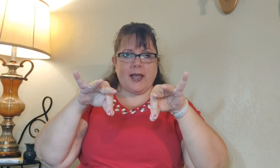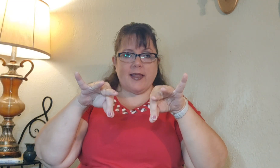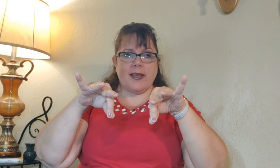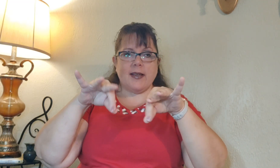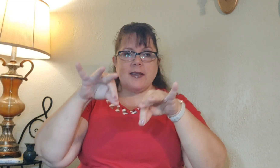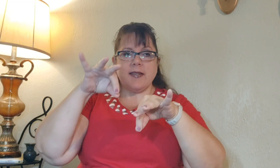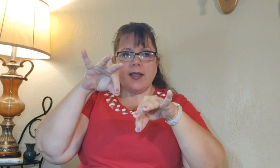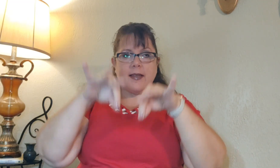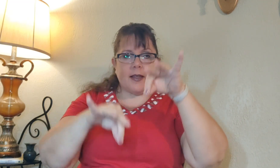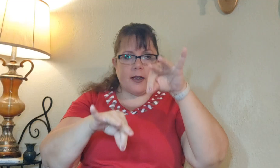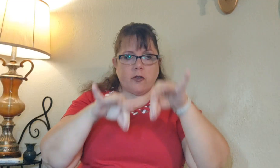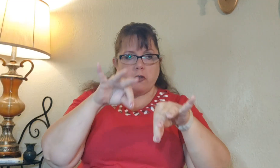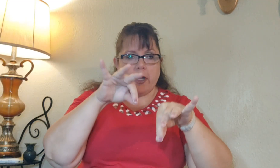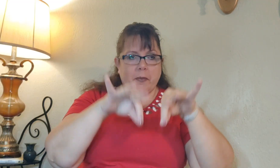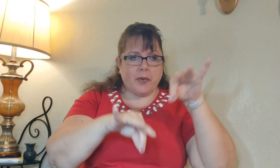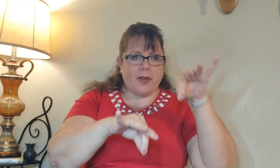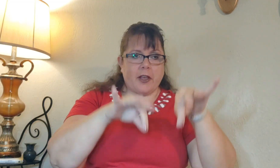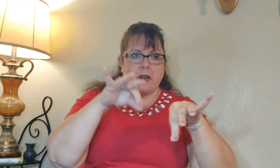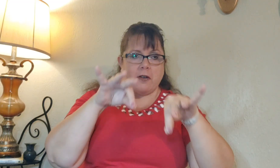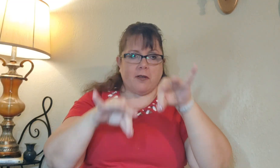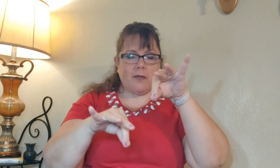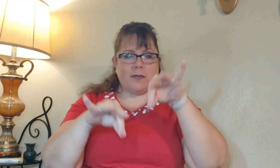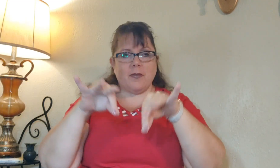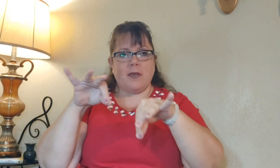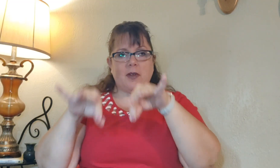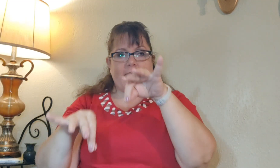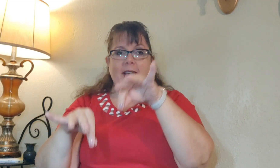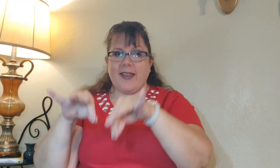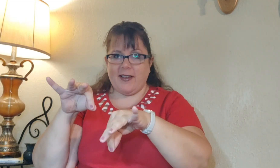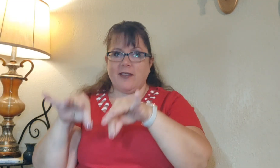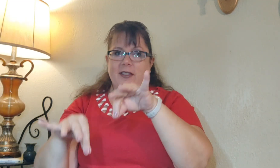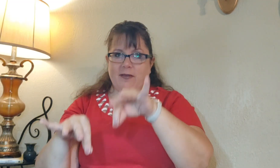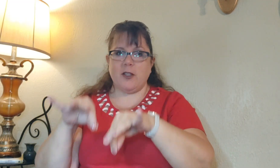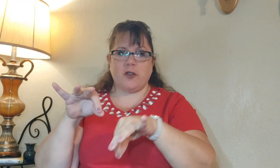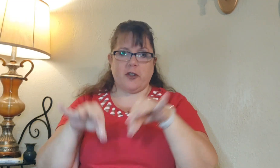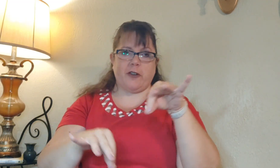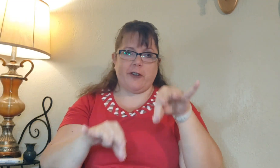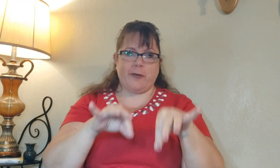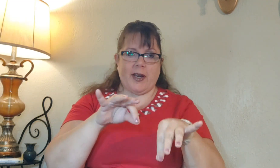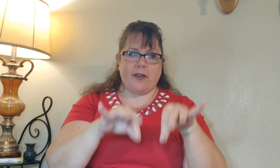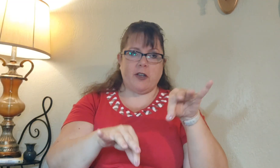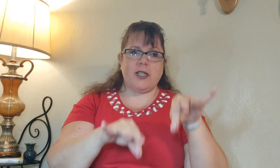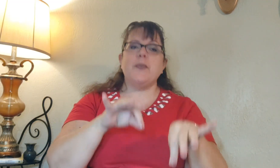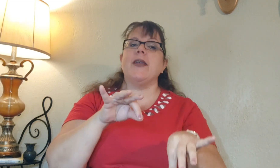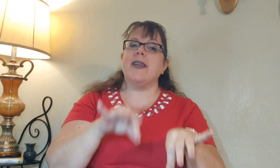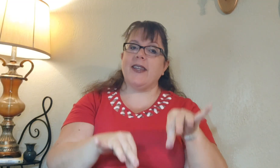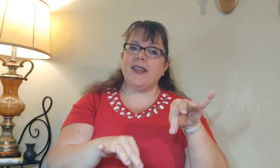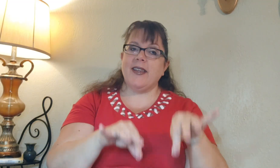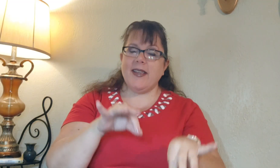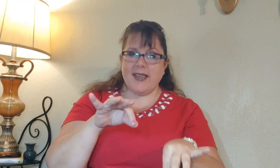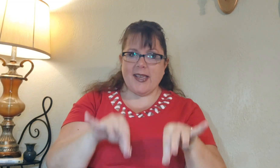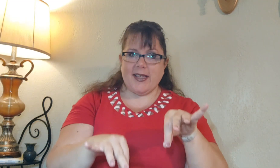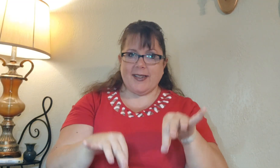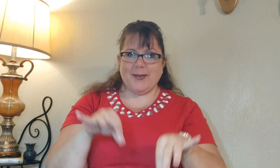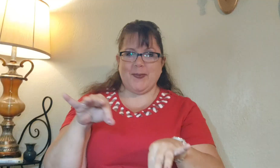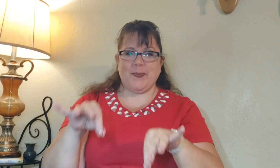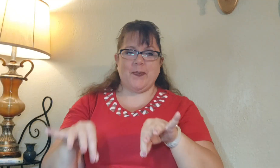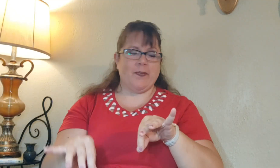like this, and then drip, like you're dyeing the shirt or whatever. You're dipping it in.